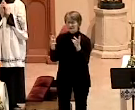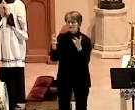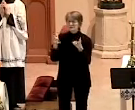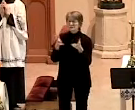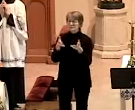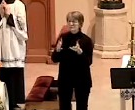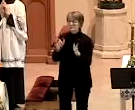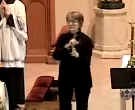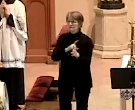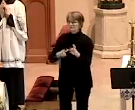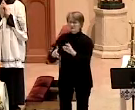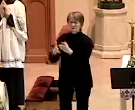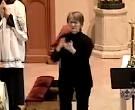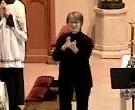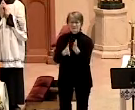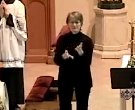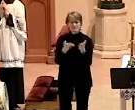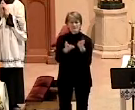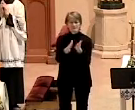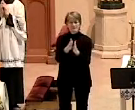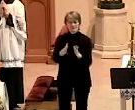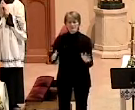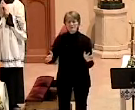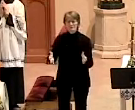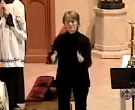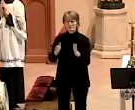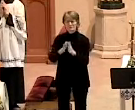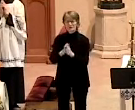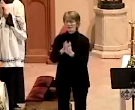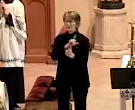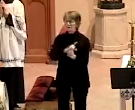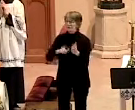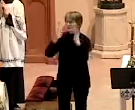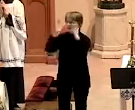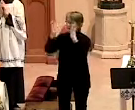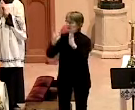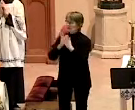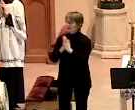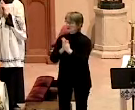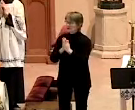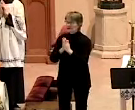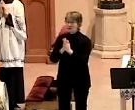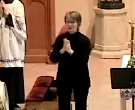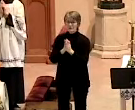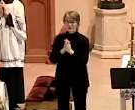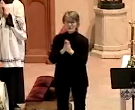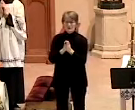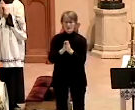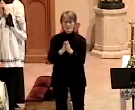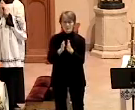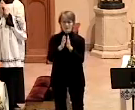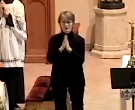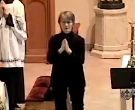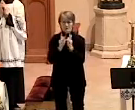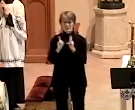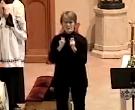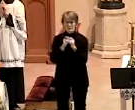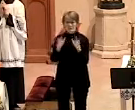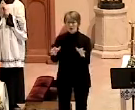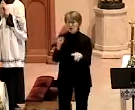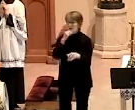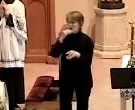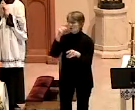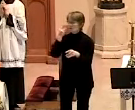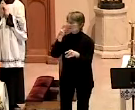Lord. Lord, hear our prayers. For the poor and the homeless, that by the charity of Christians and people of